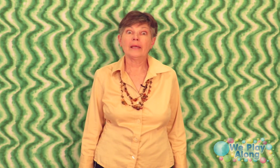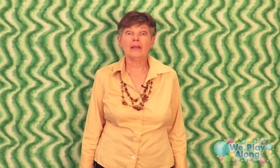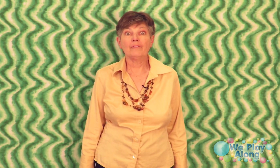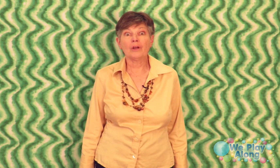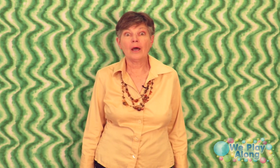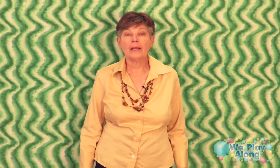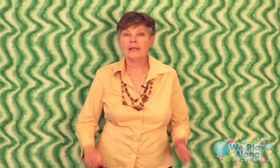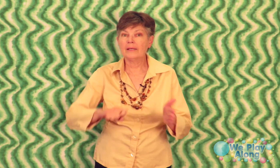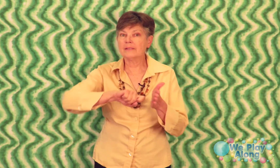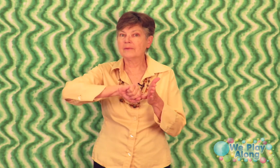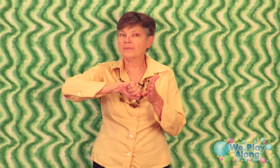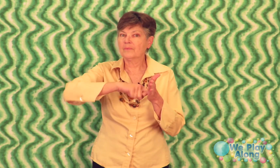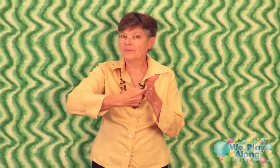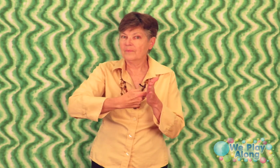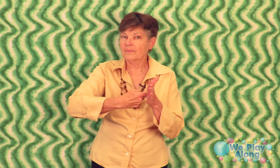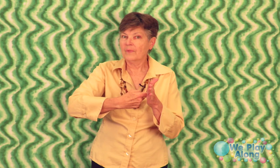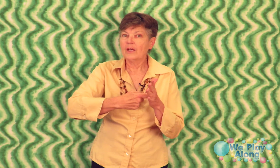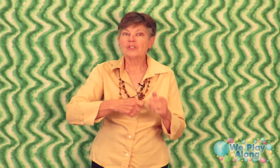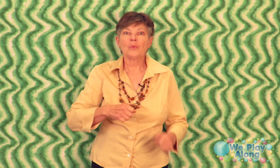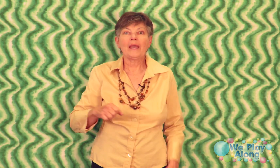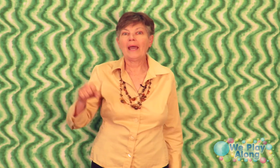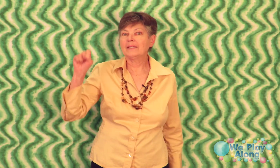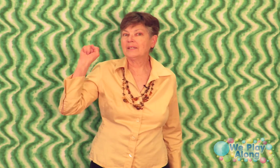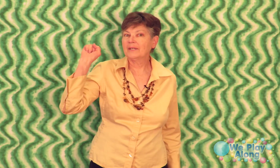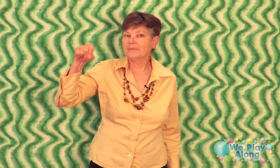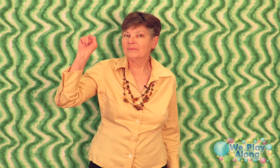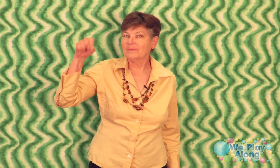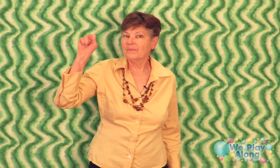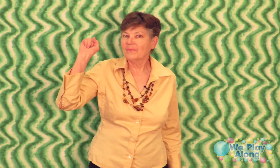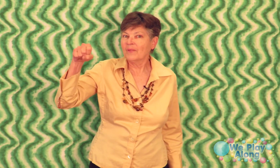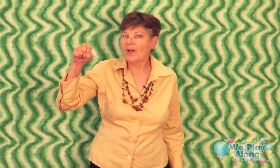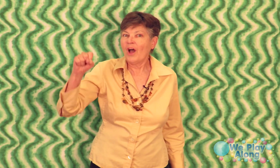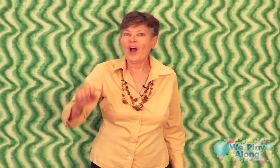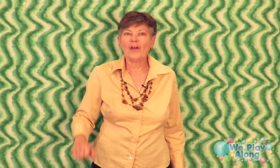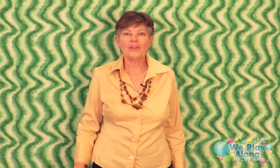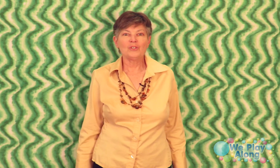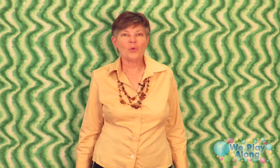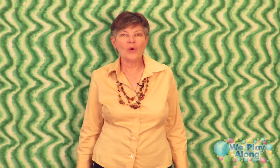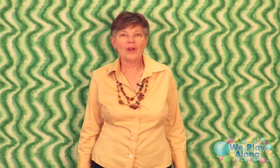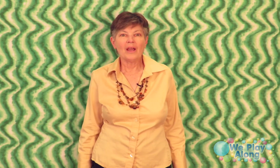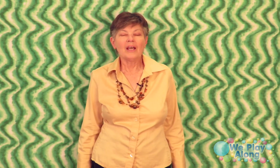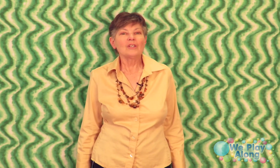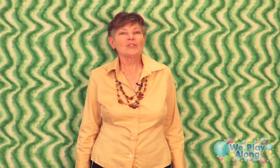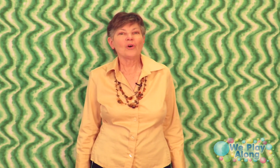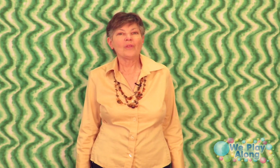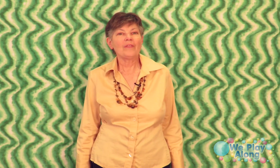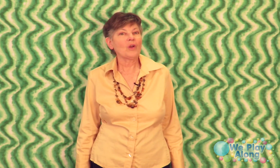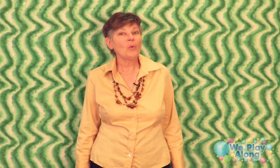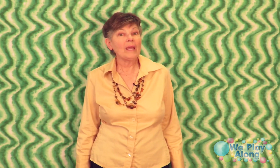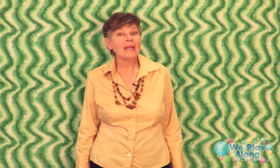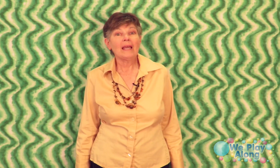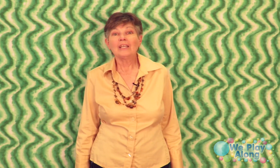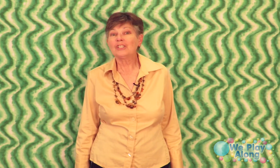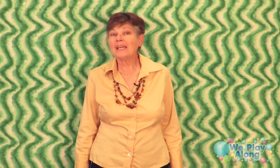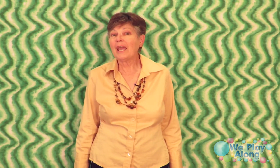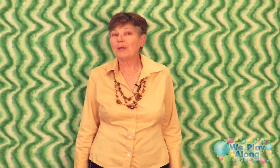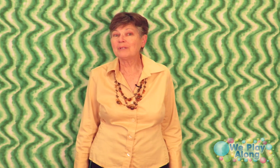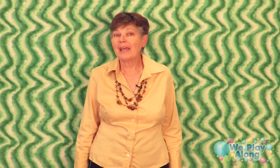he'd forgotten his... So he had to on the door so that the queen, she came